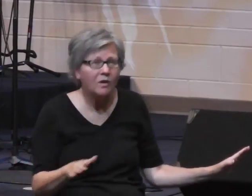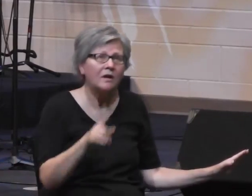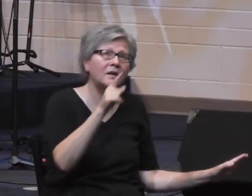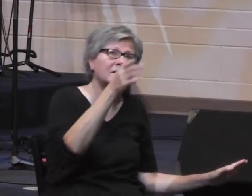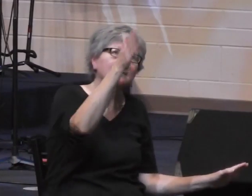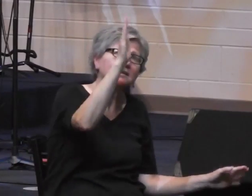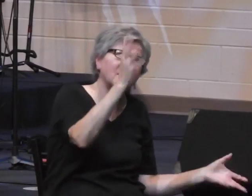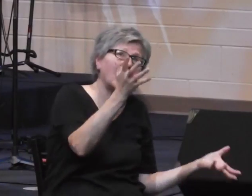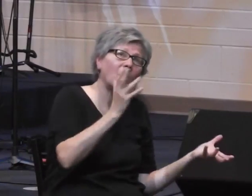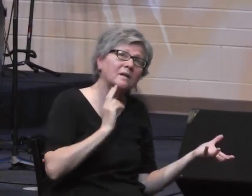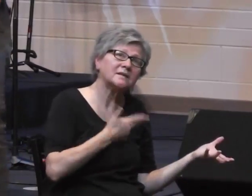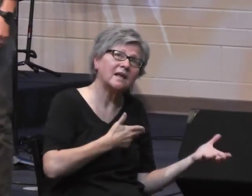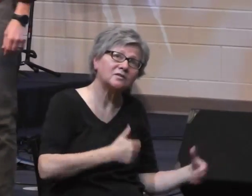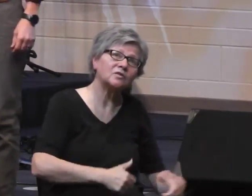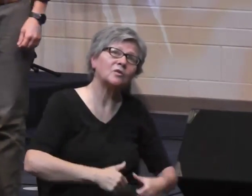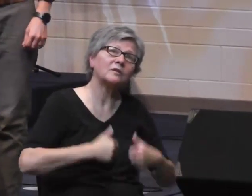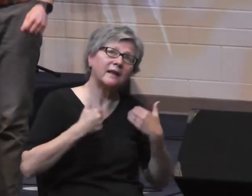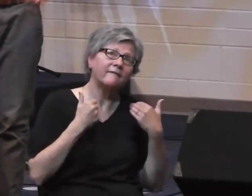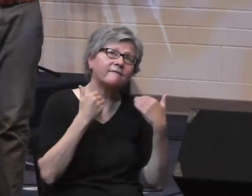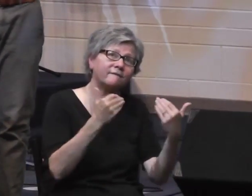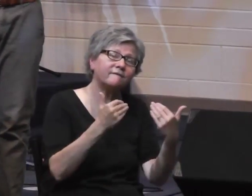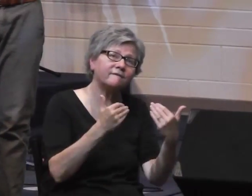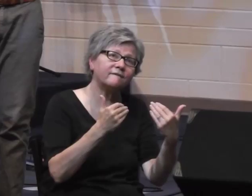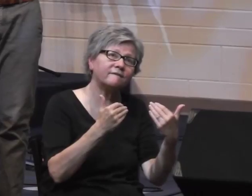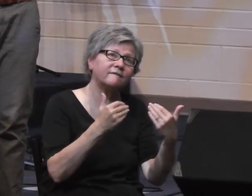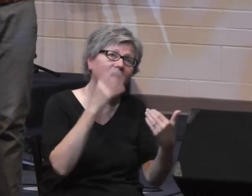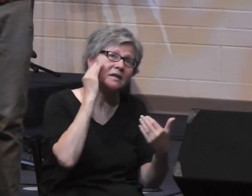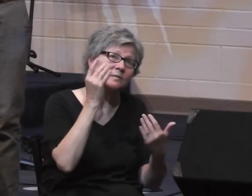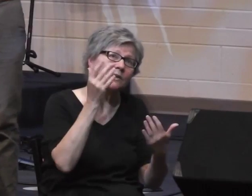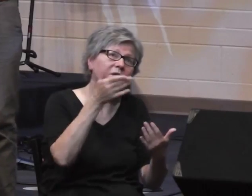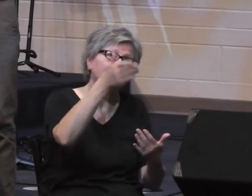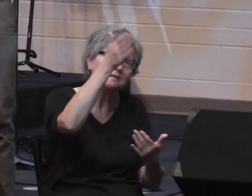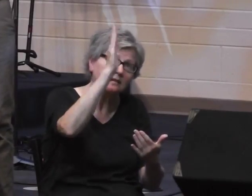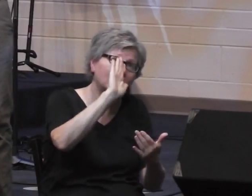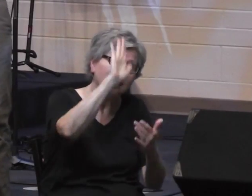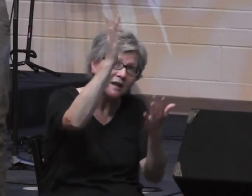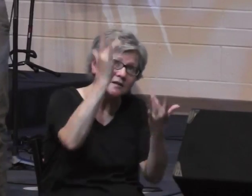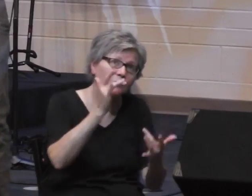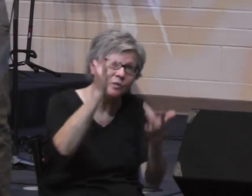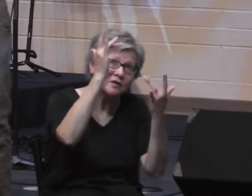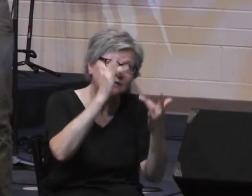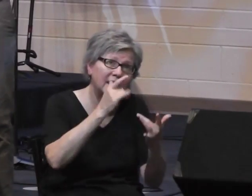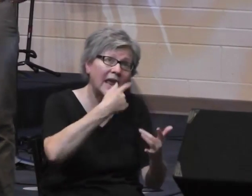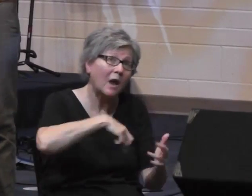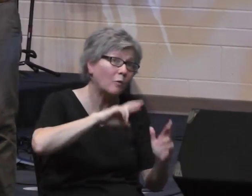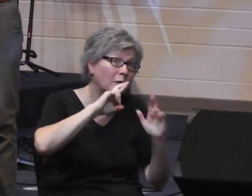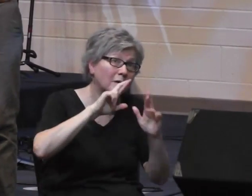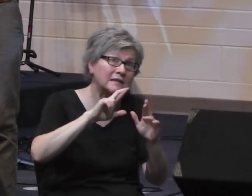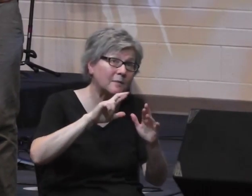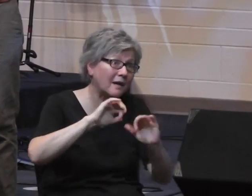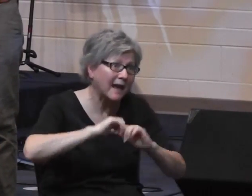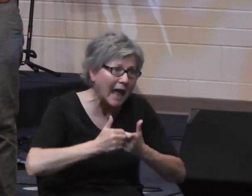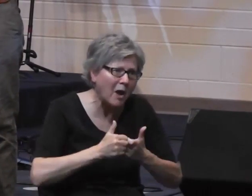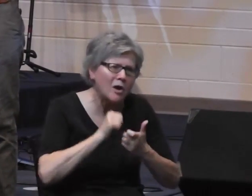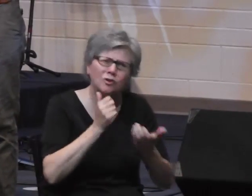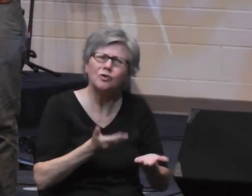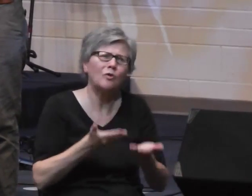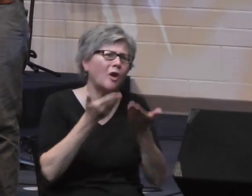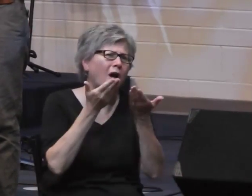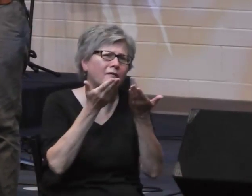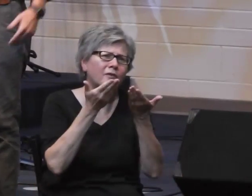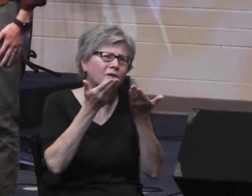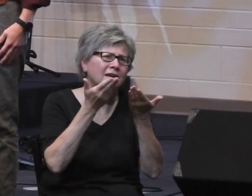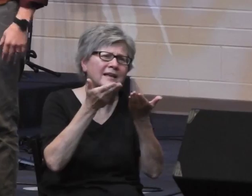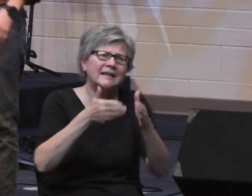that we live our lives. And when we do that, when we encounter the mercy of God and we respond by offering not death, not some